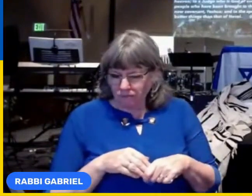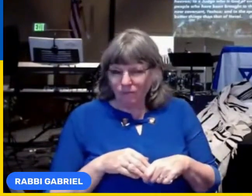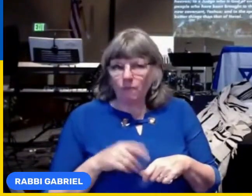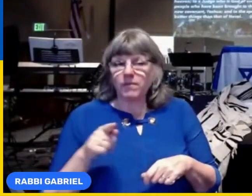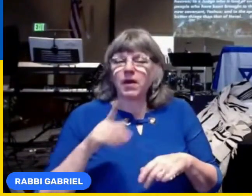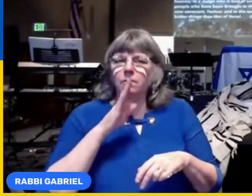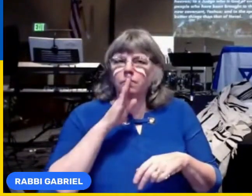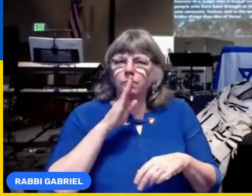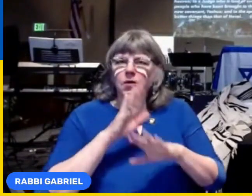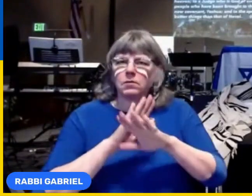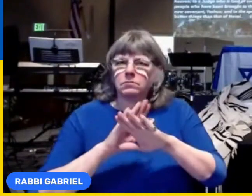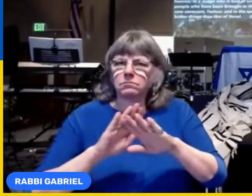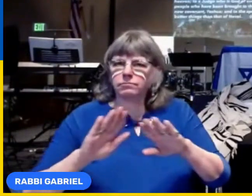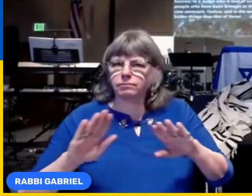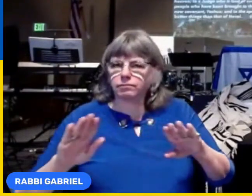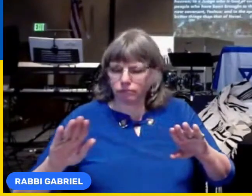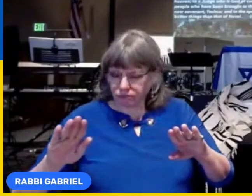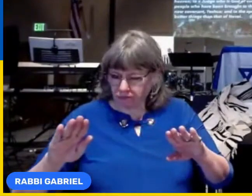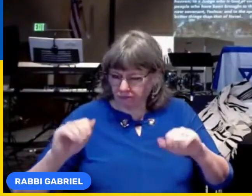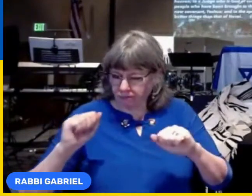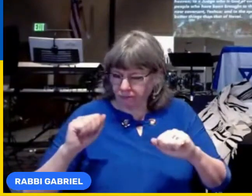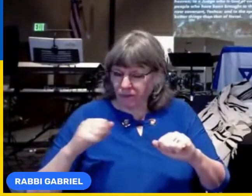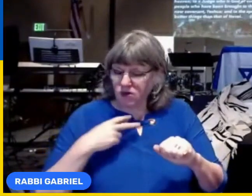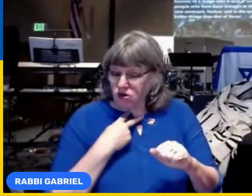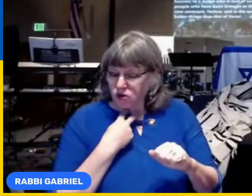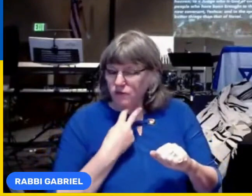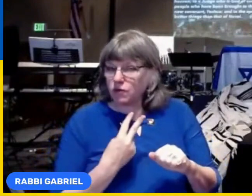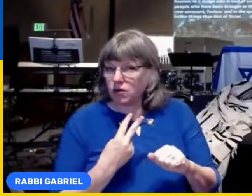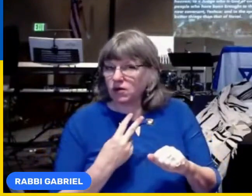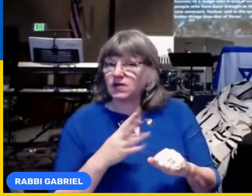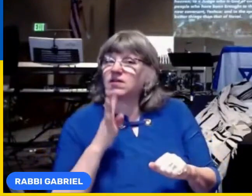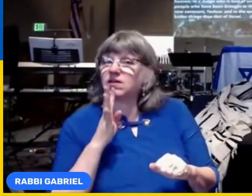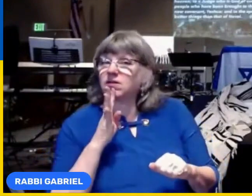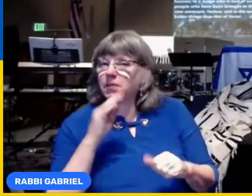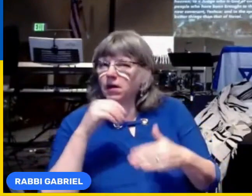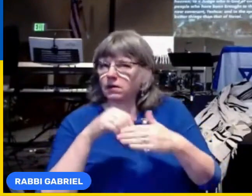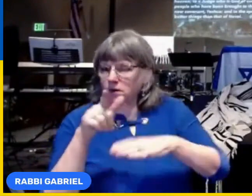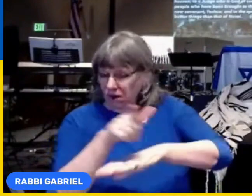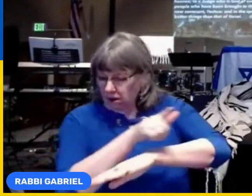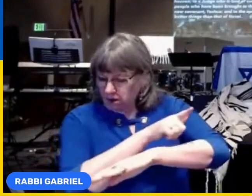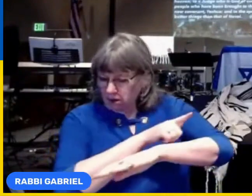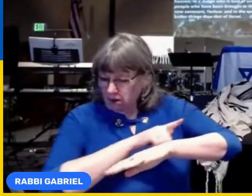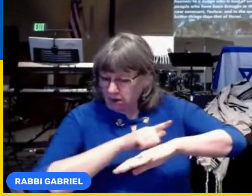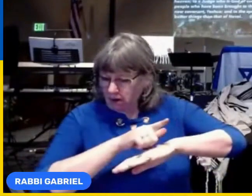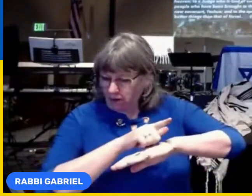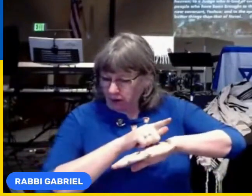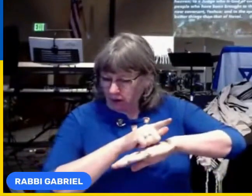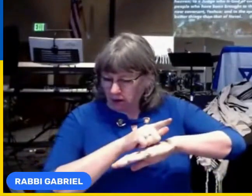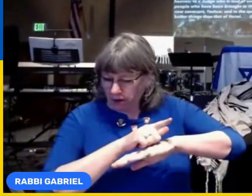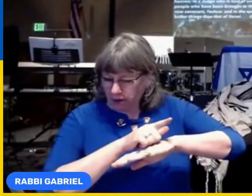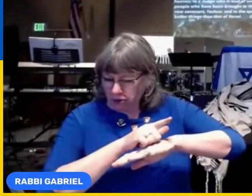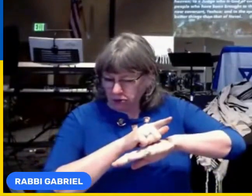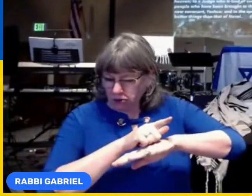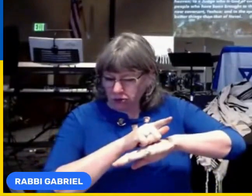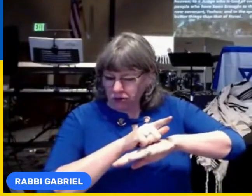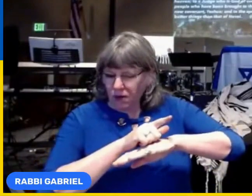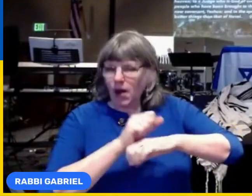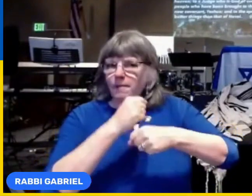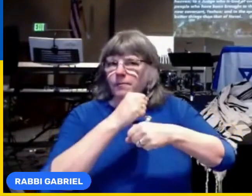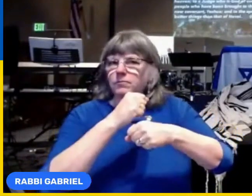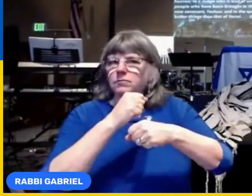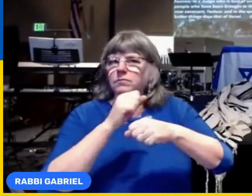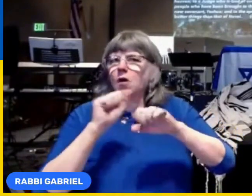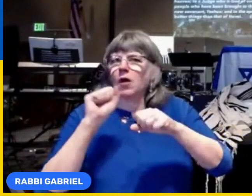In silent quietness, the voice that speaks in the desert dominates the